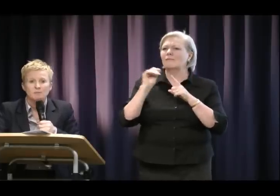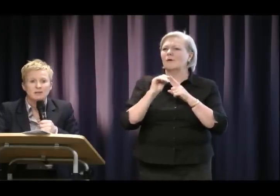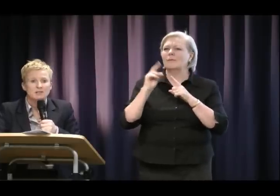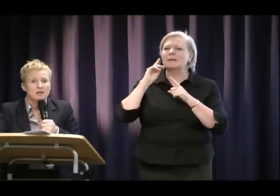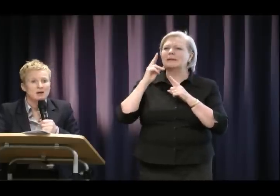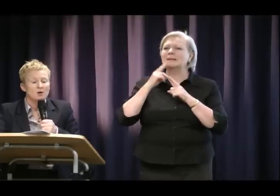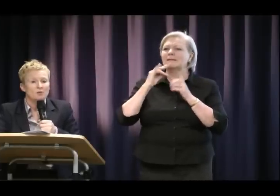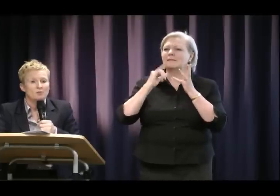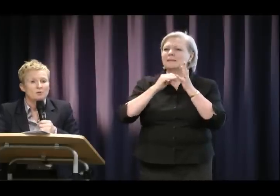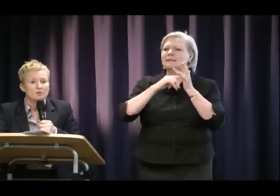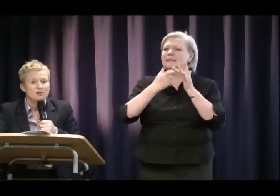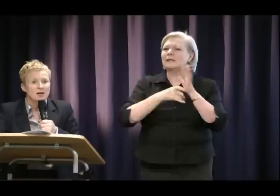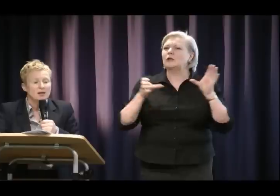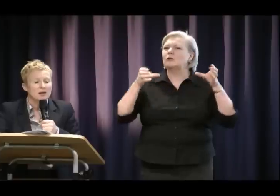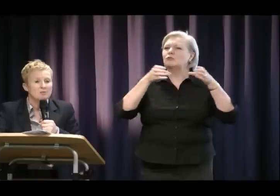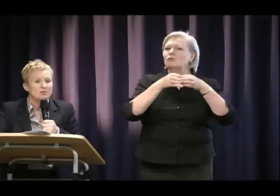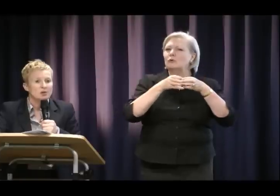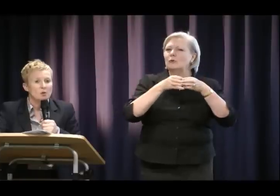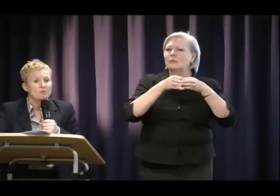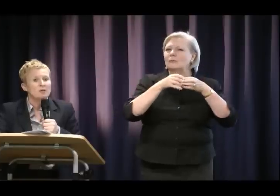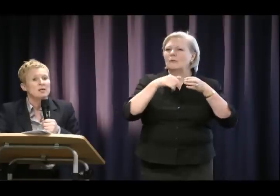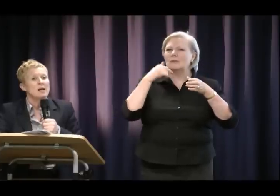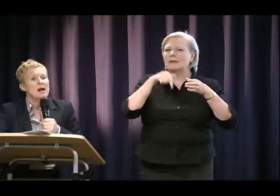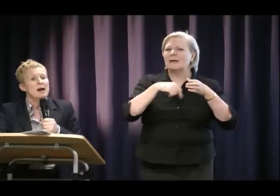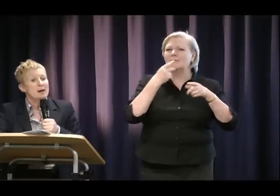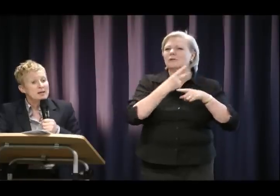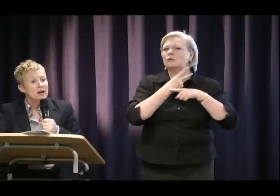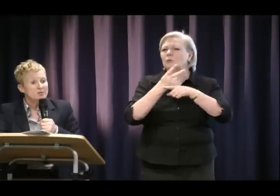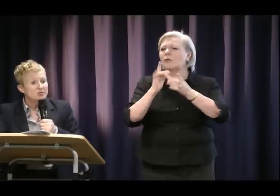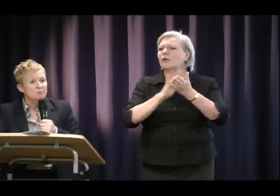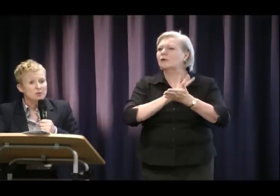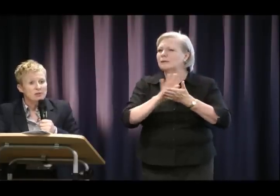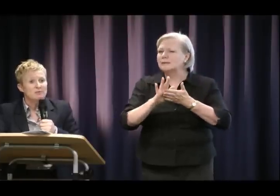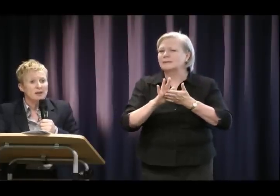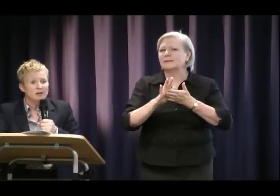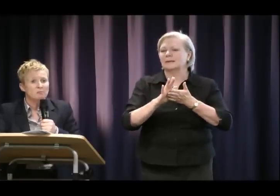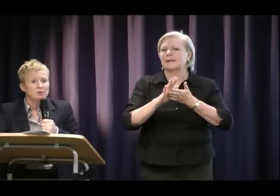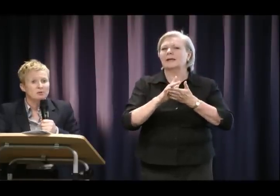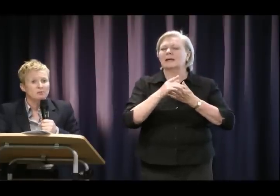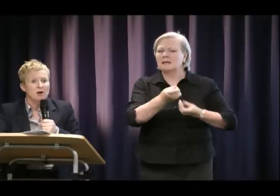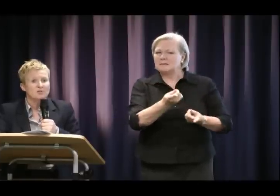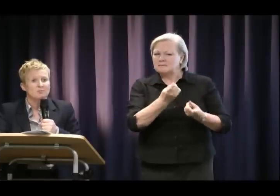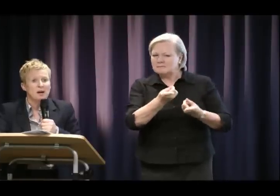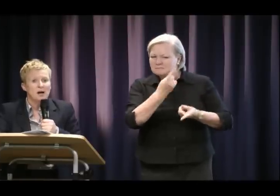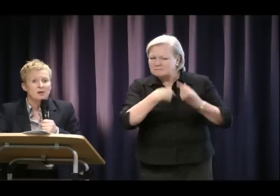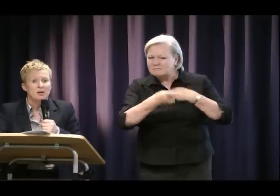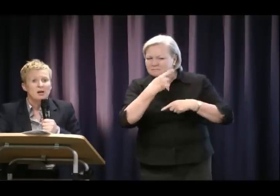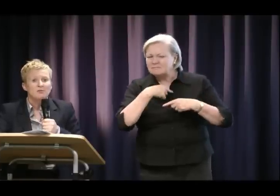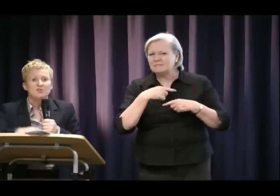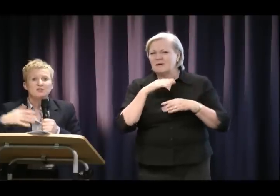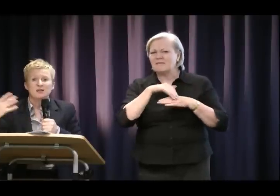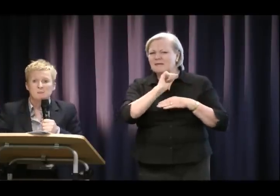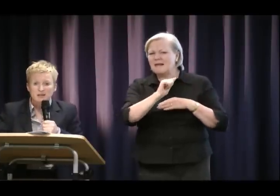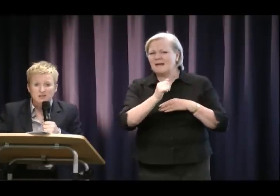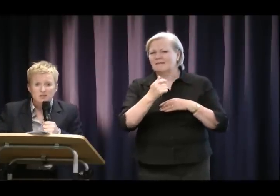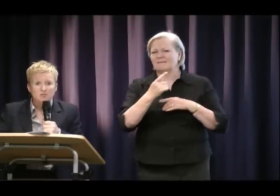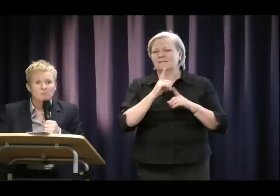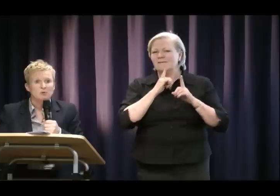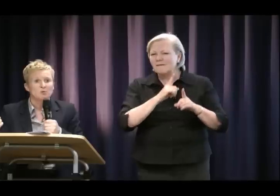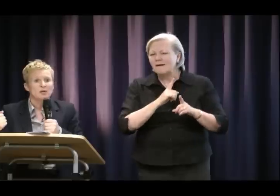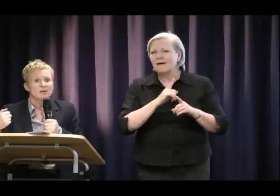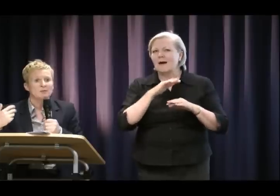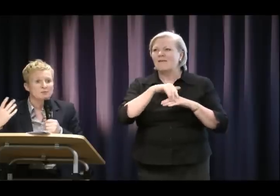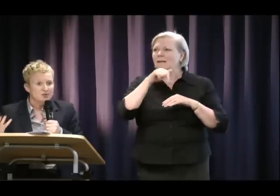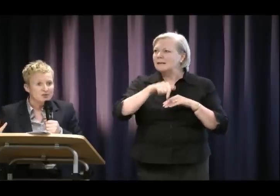group that meet here on a Thursday every so often, and they gave us some really valuable advice about just the amenity